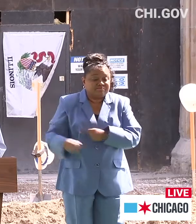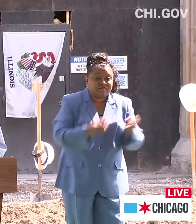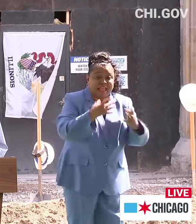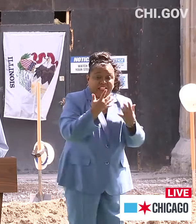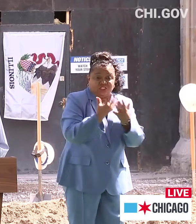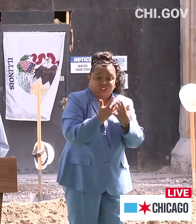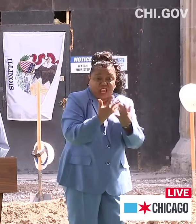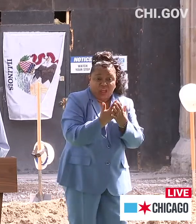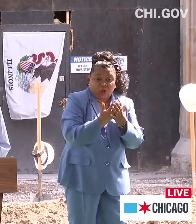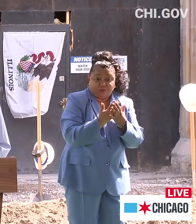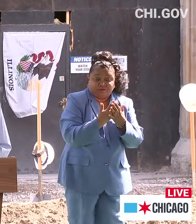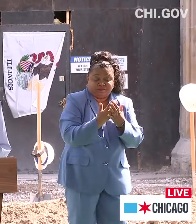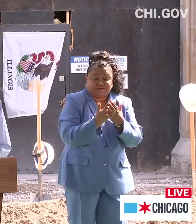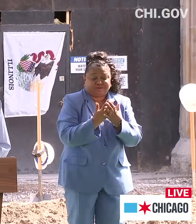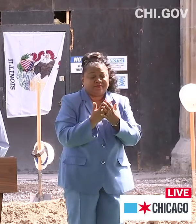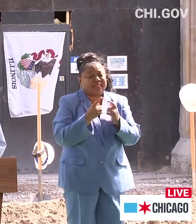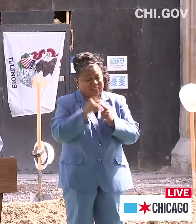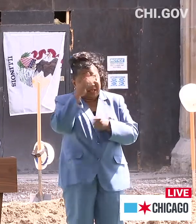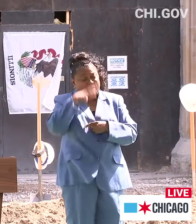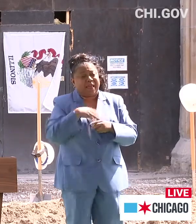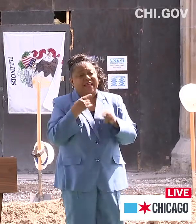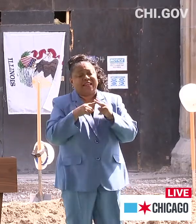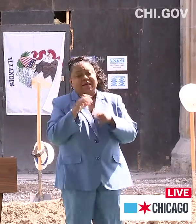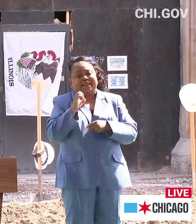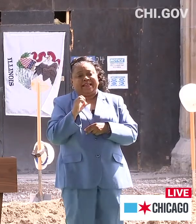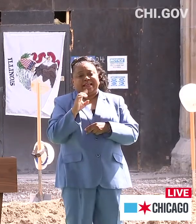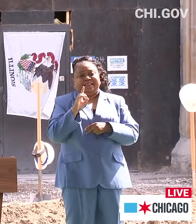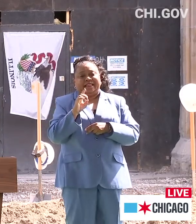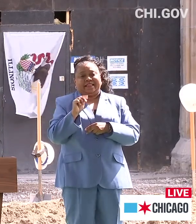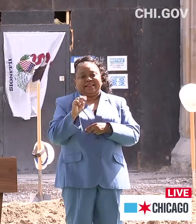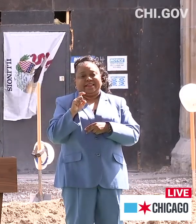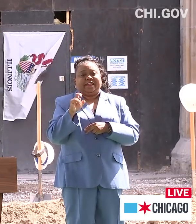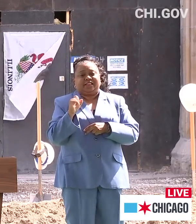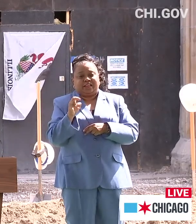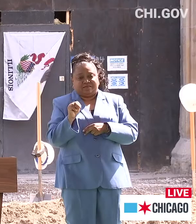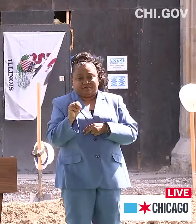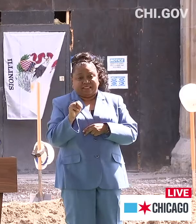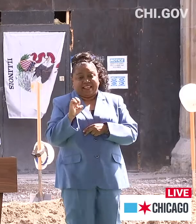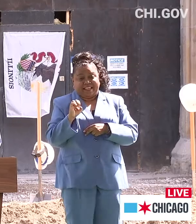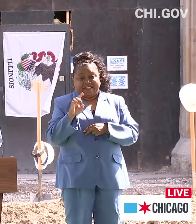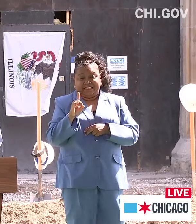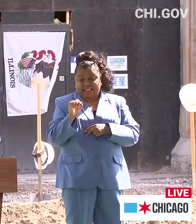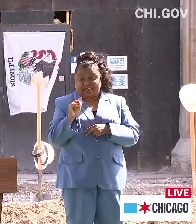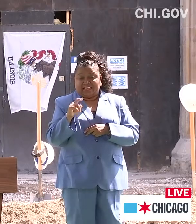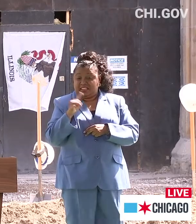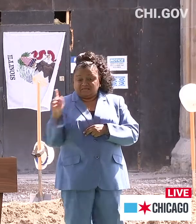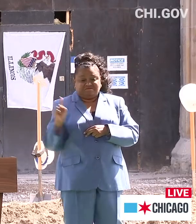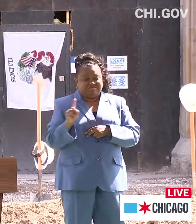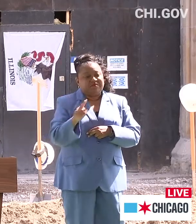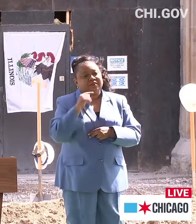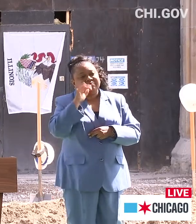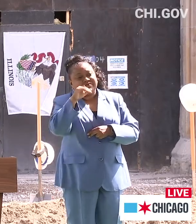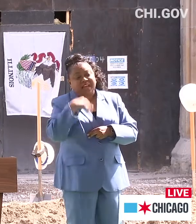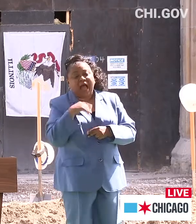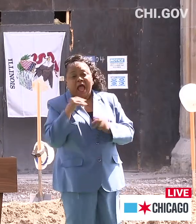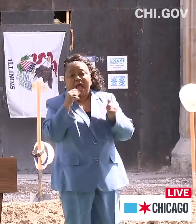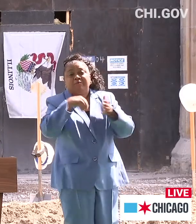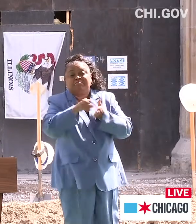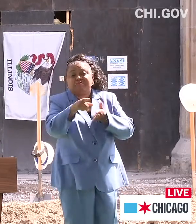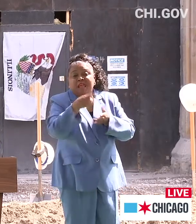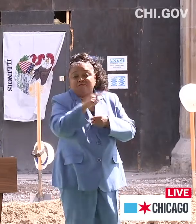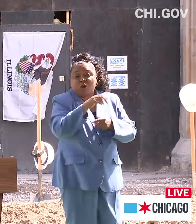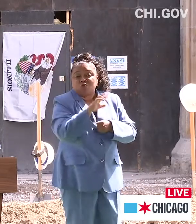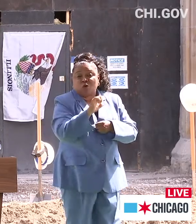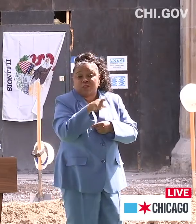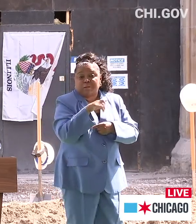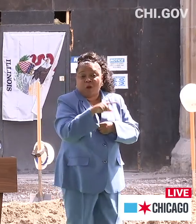jail. And there was a man named E.D. Nixon. E.D. Nixon stepped up and said, "I'll post the bail for